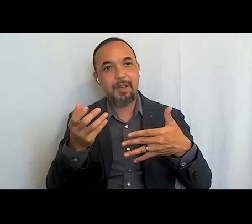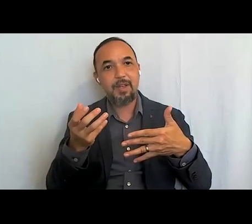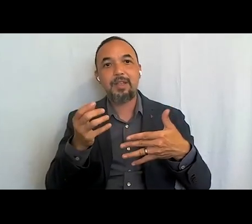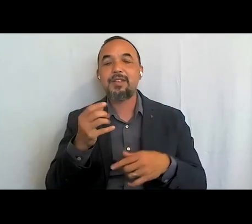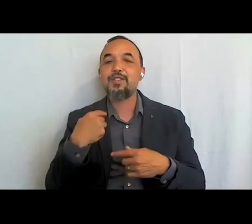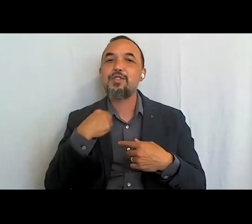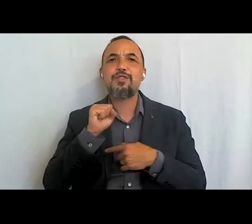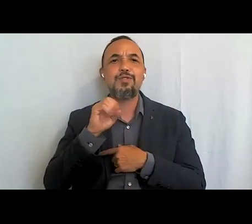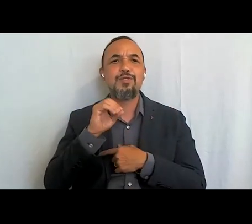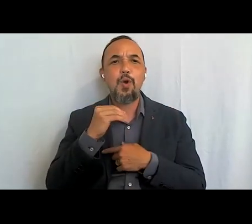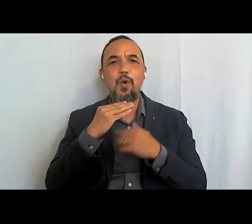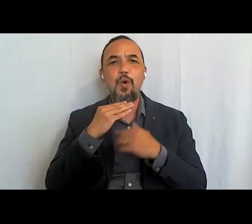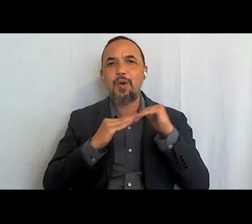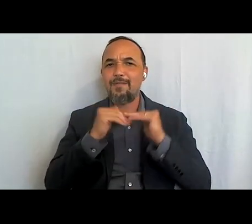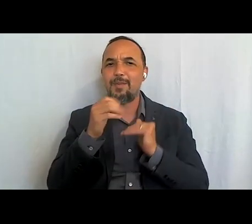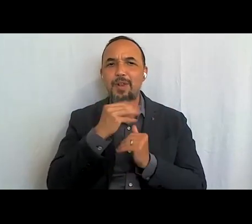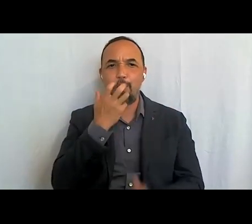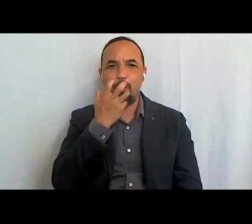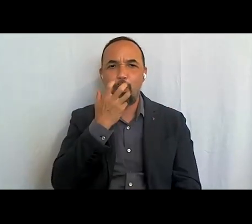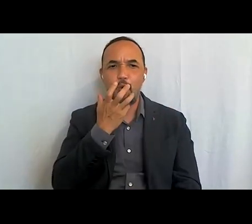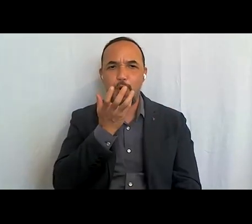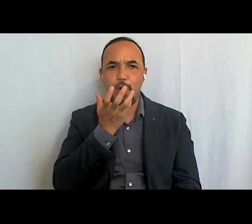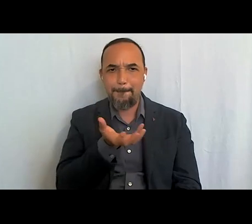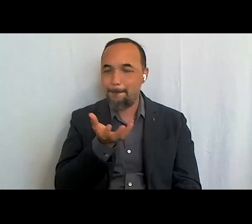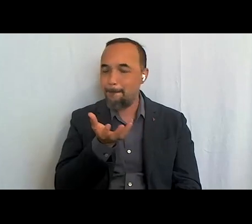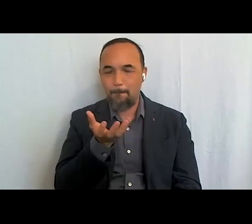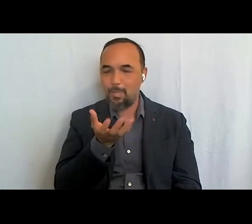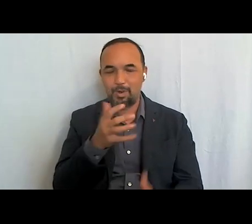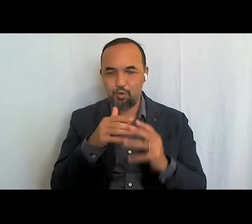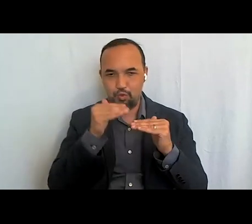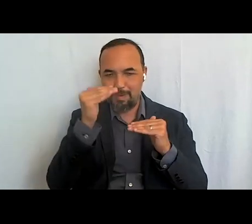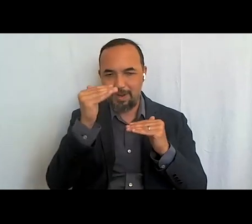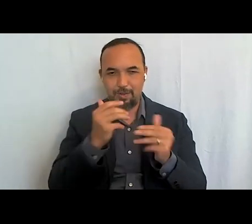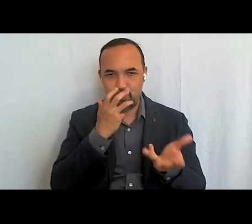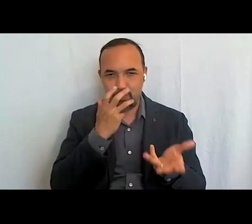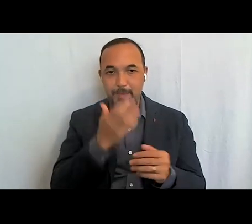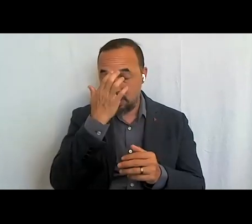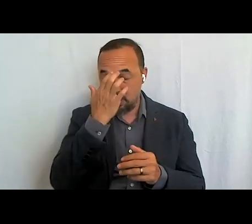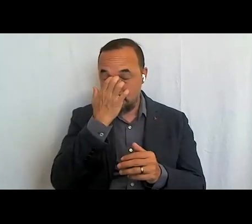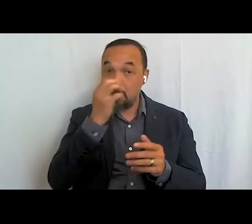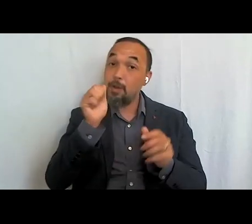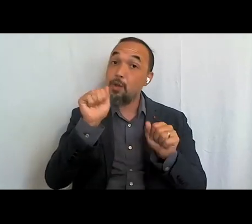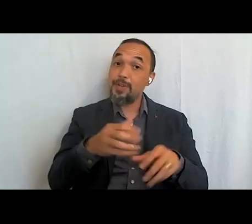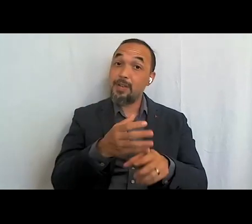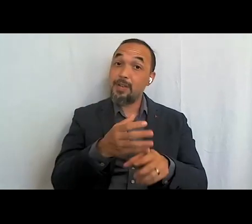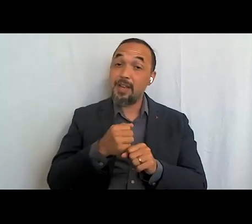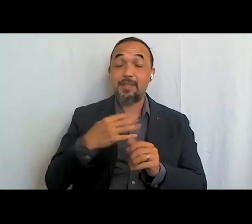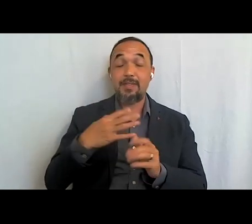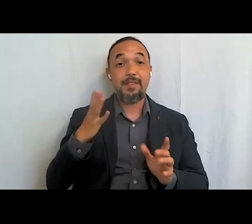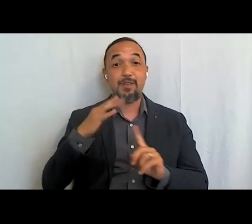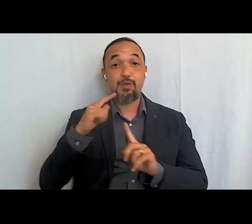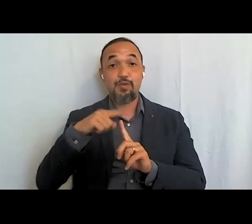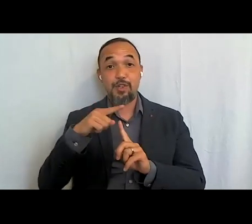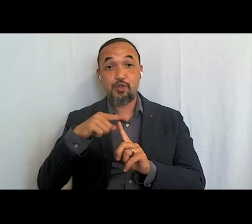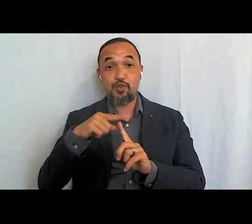this is so comfy and warm, a little warm. You can get the official hunt t-shirt as part of your top